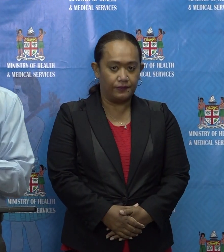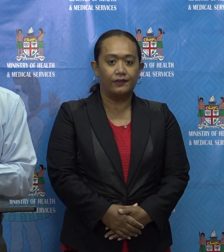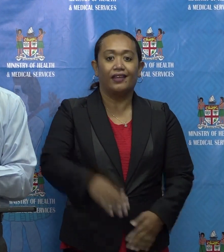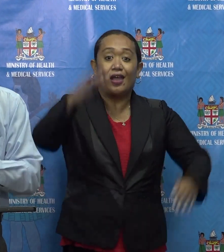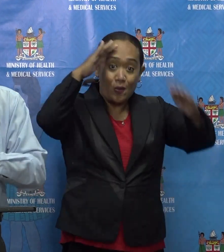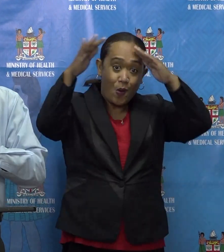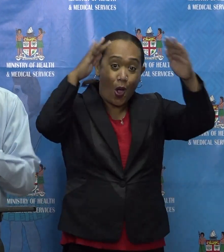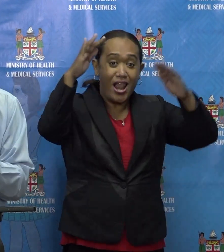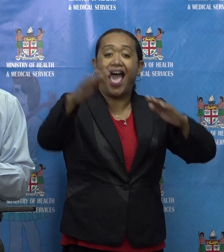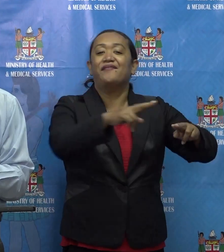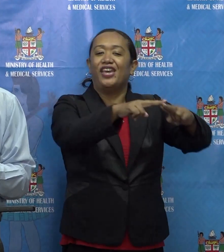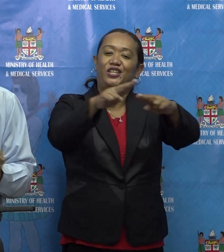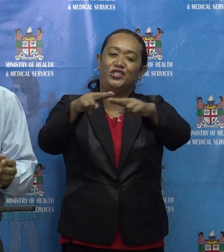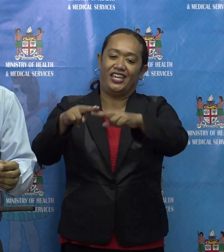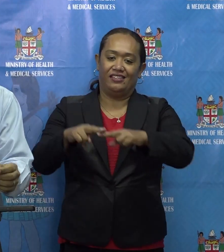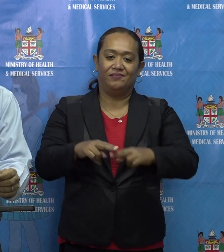Bulbinaga Fiji.